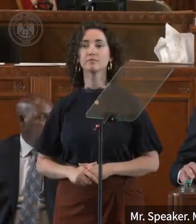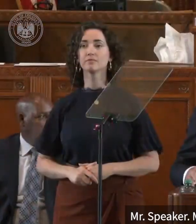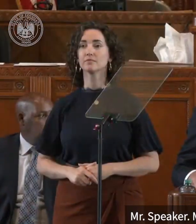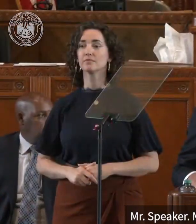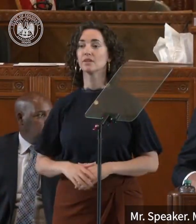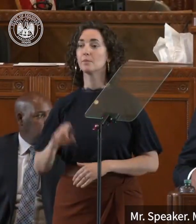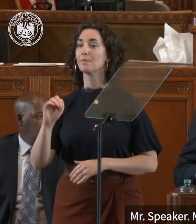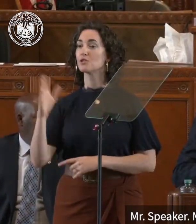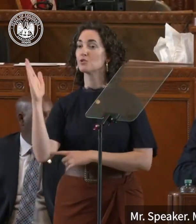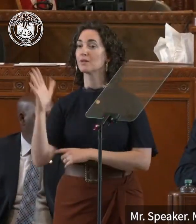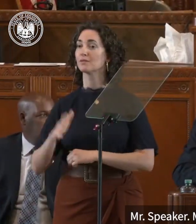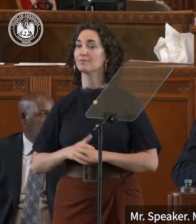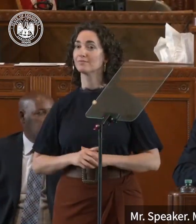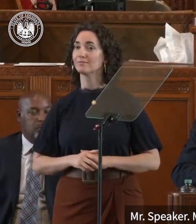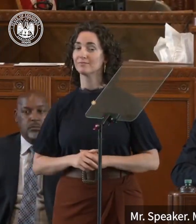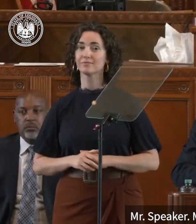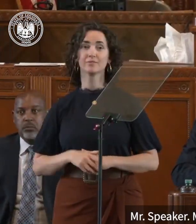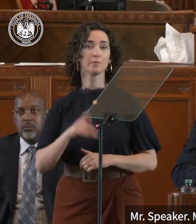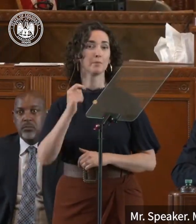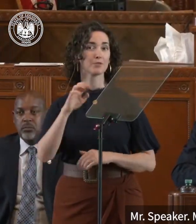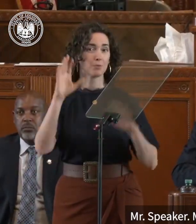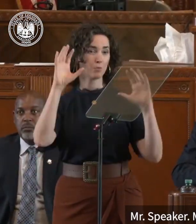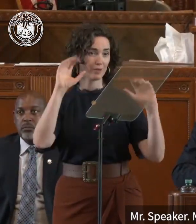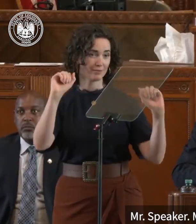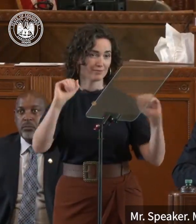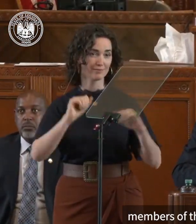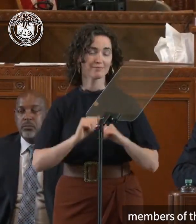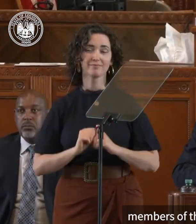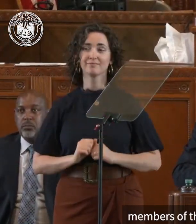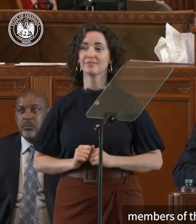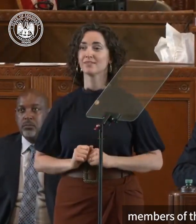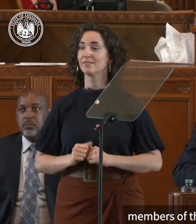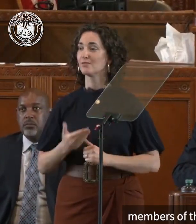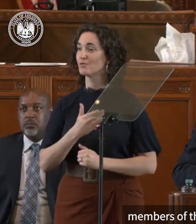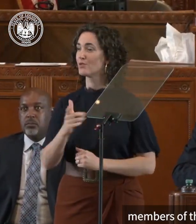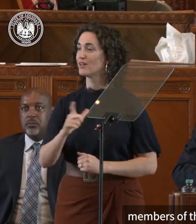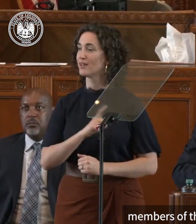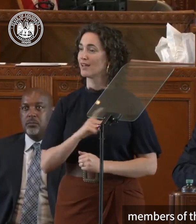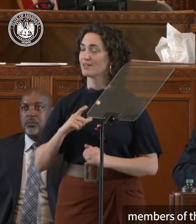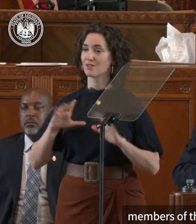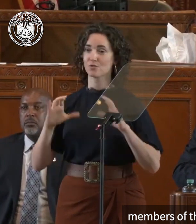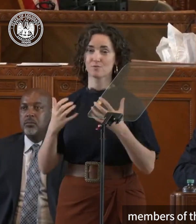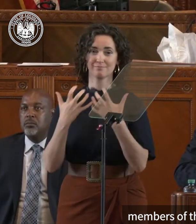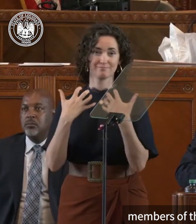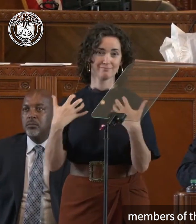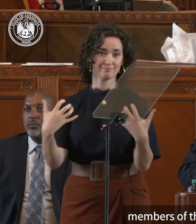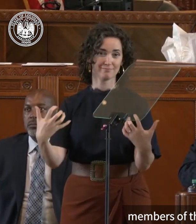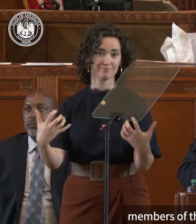Mr. Speaker, Mr. President, members of the legislature,